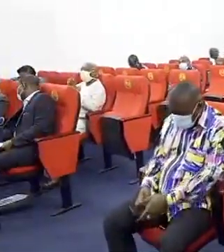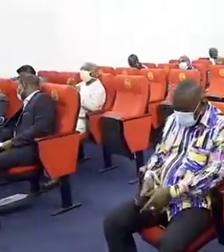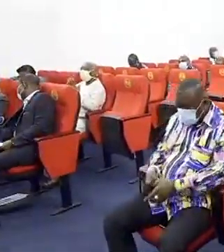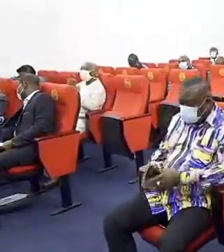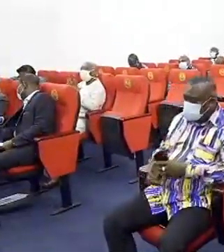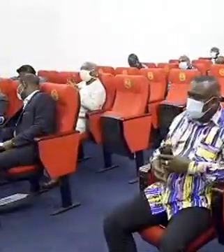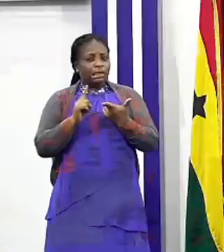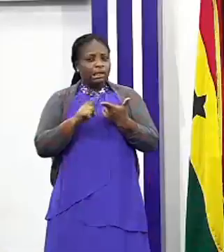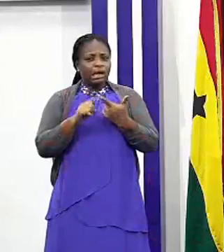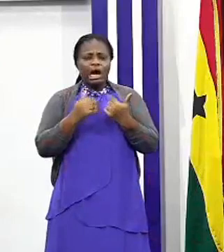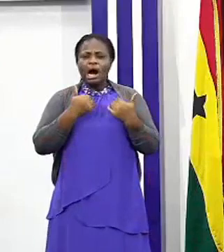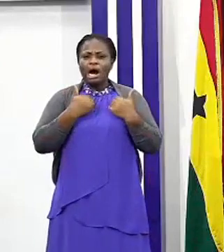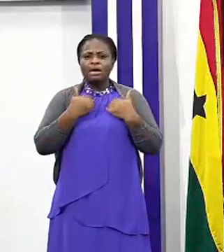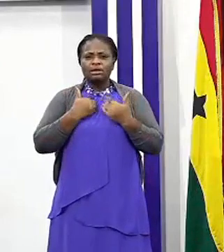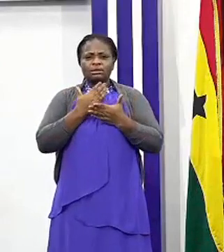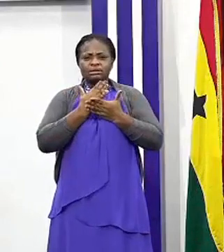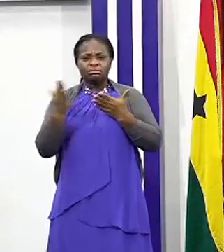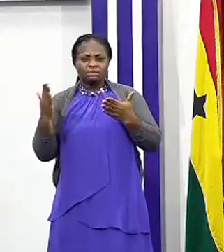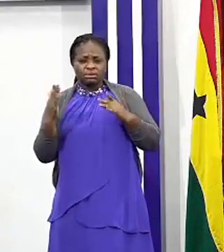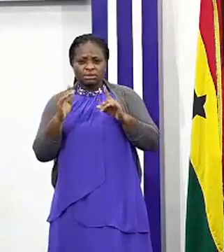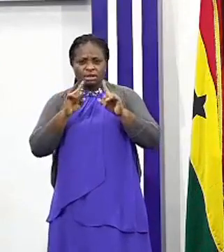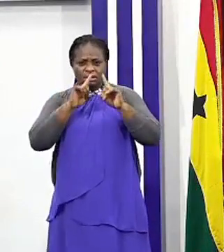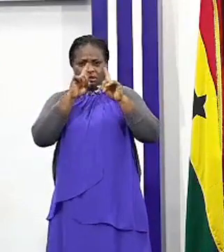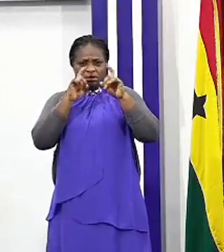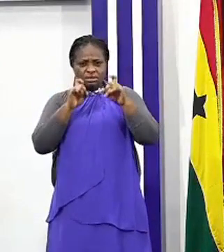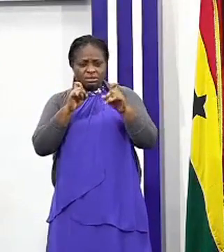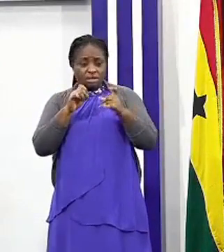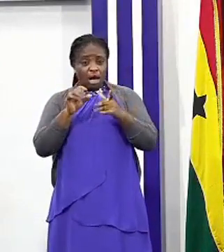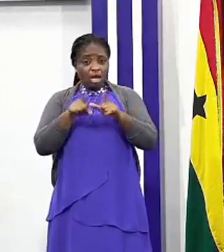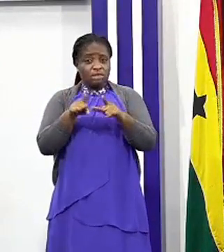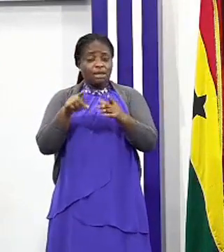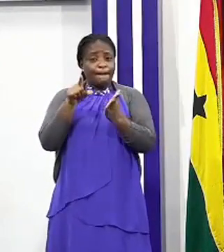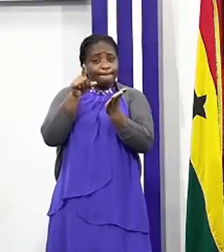have some other questions on testing that some of the other media colleagues have brought us.